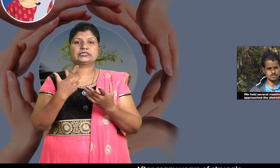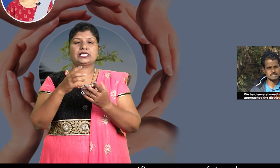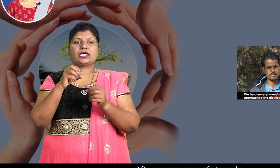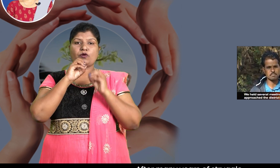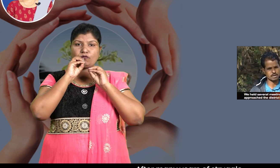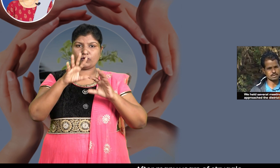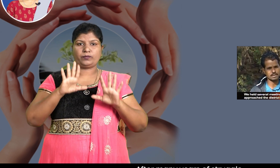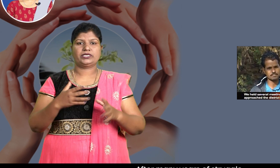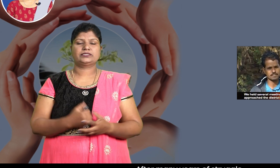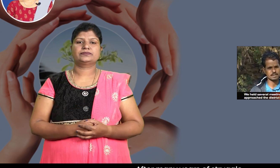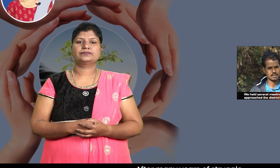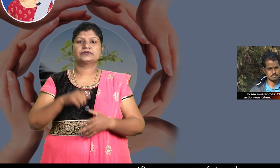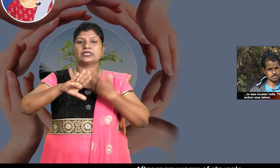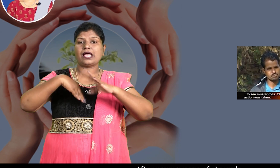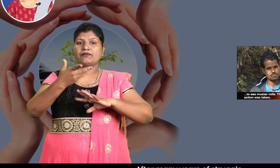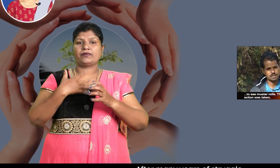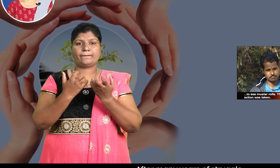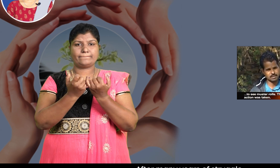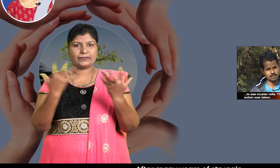After many years of struggle,